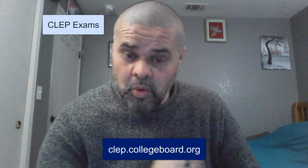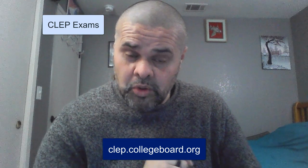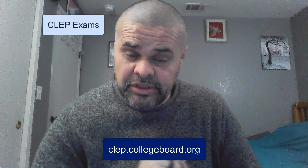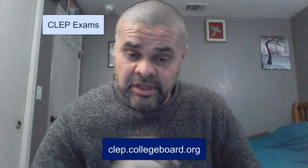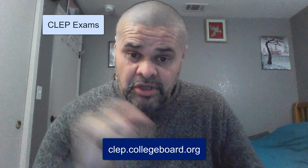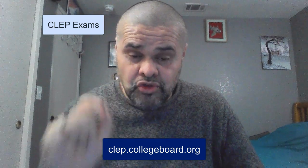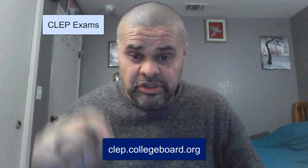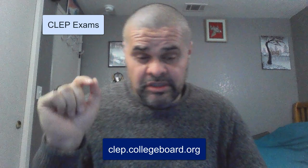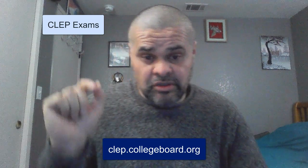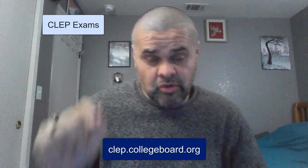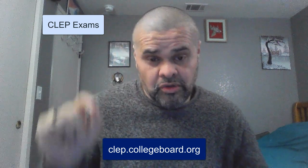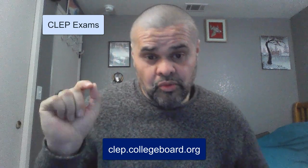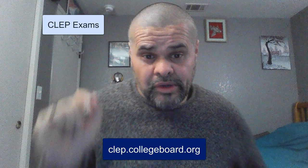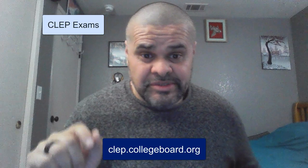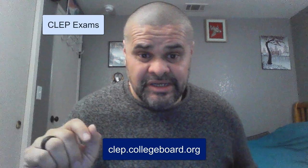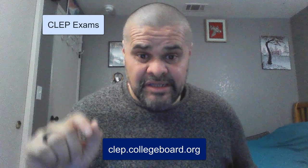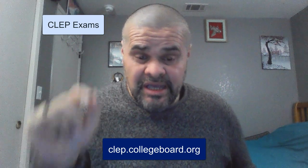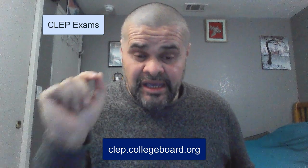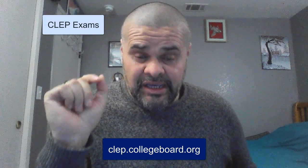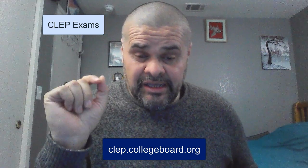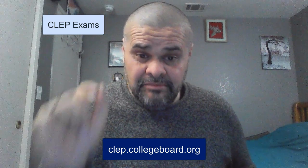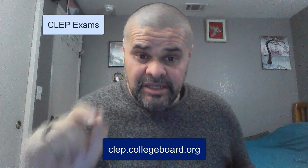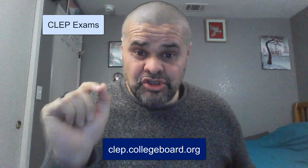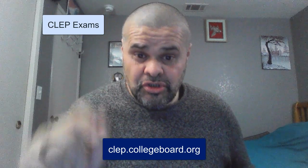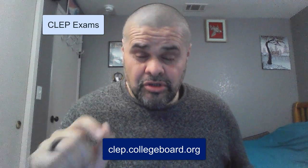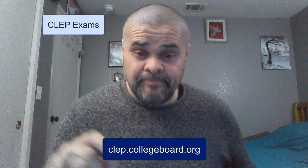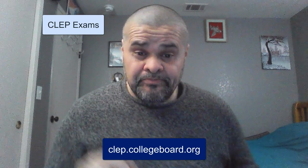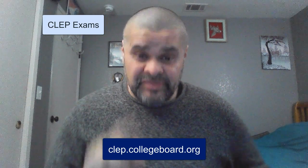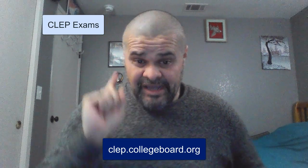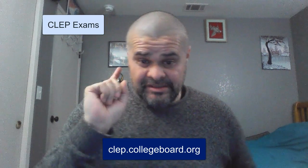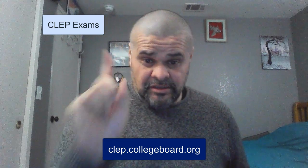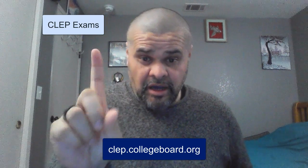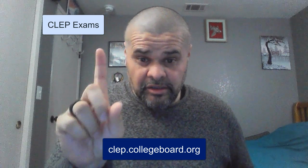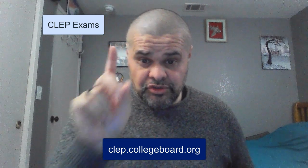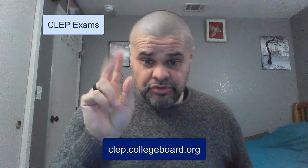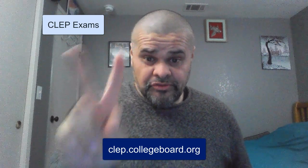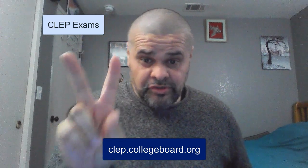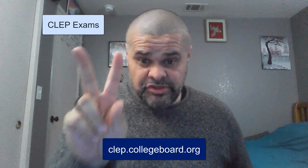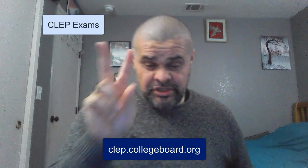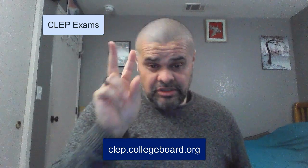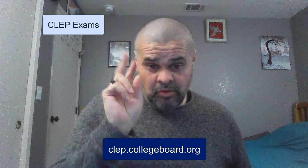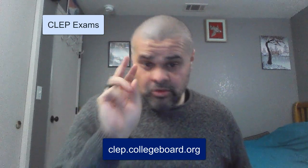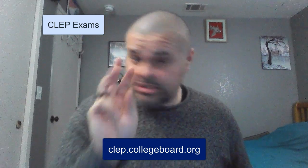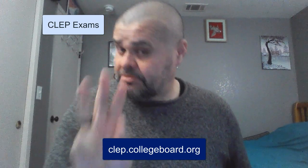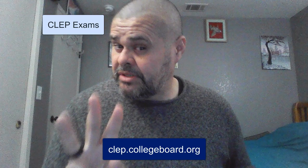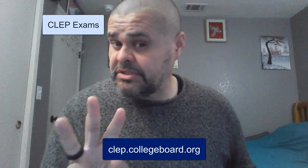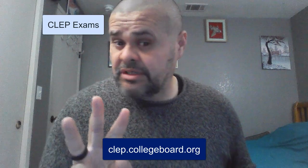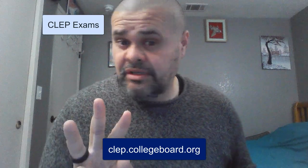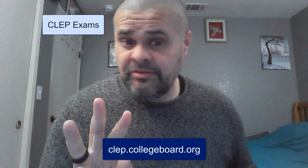.collegeboard.org, you can go to the website and make sure that the college or university, or sometimes